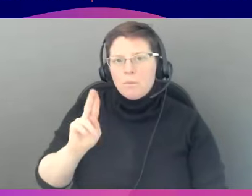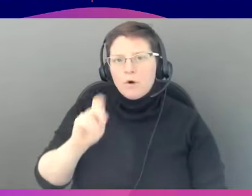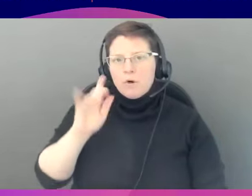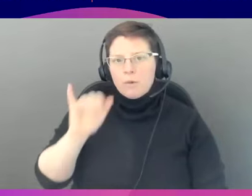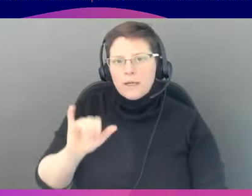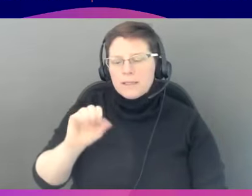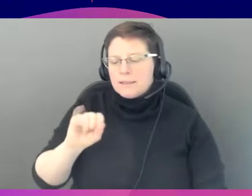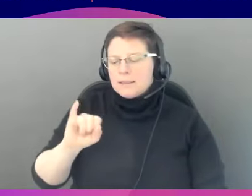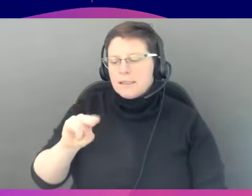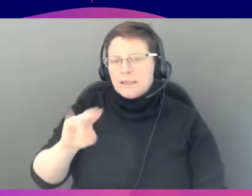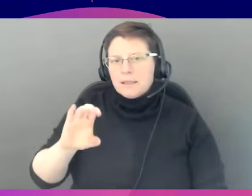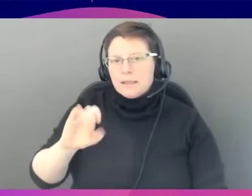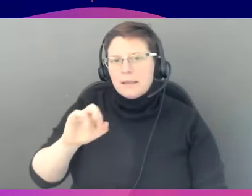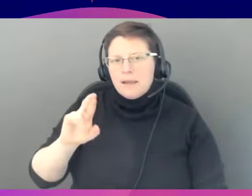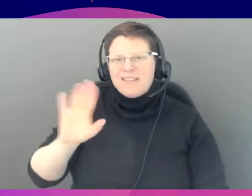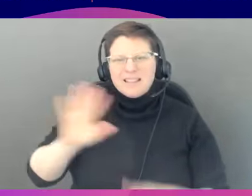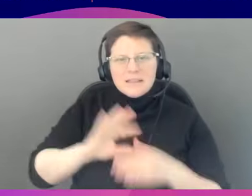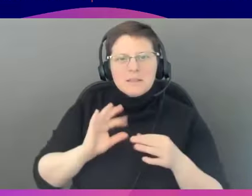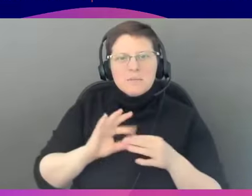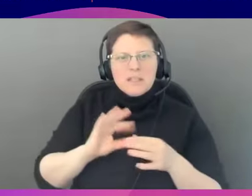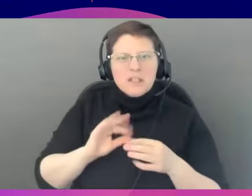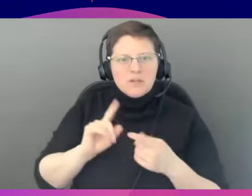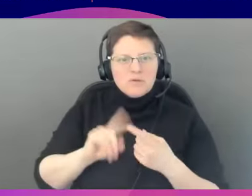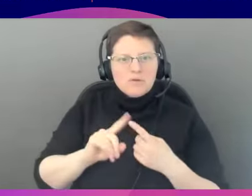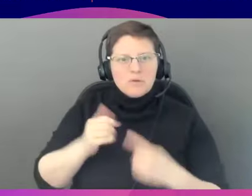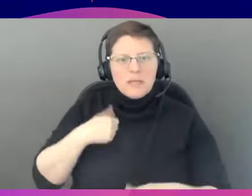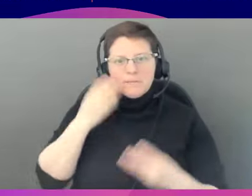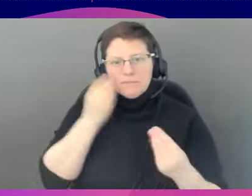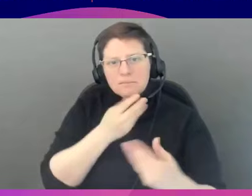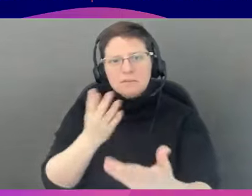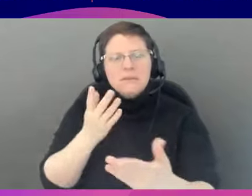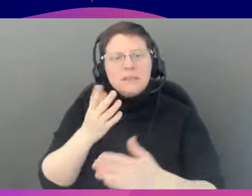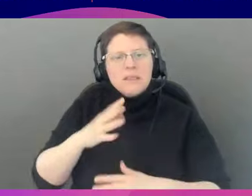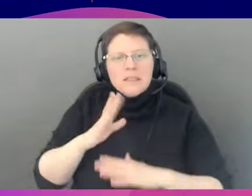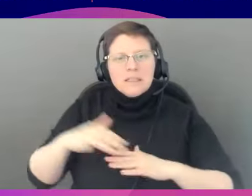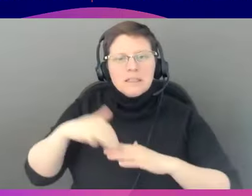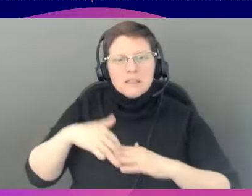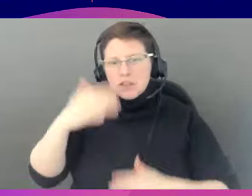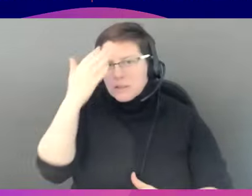Canada regarding Indigenous ways of knowing and animal welfare.